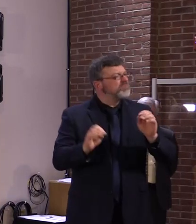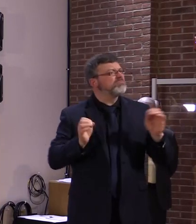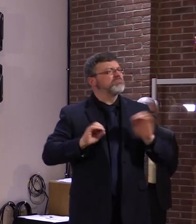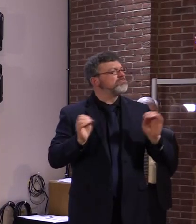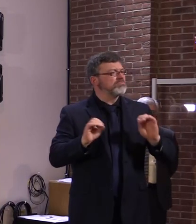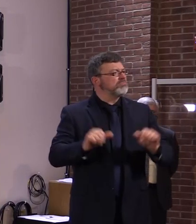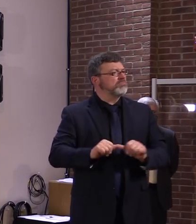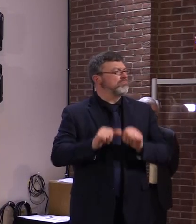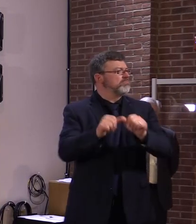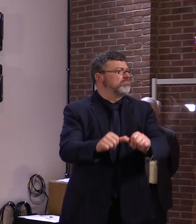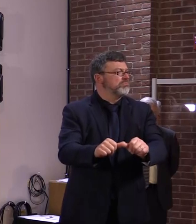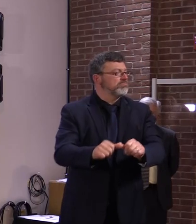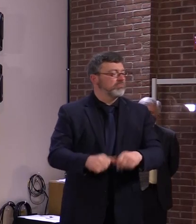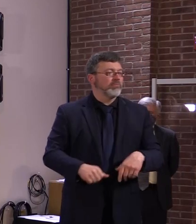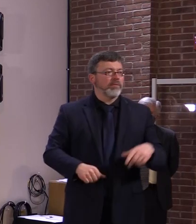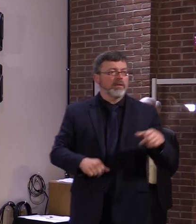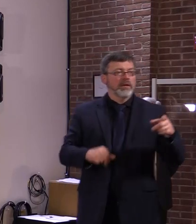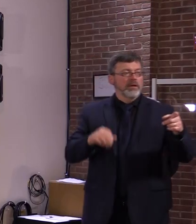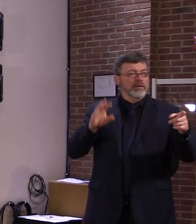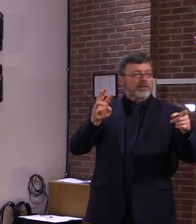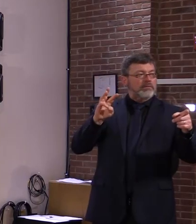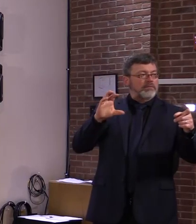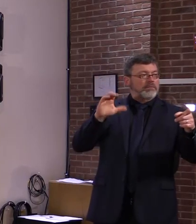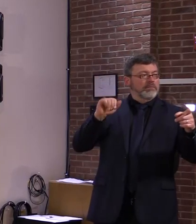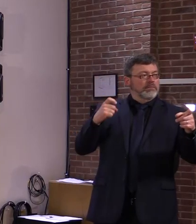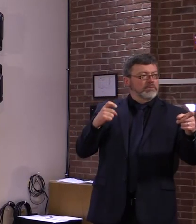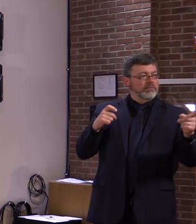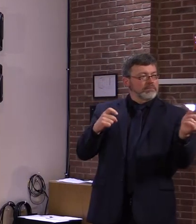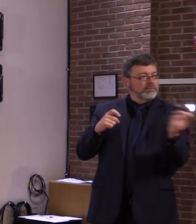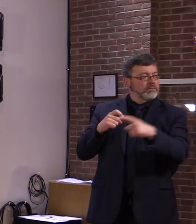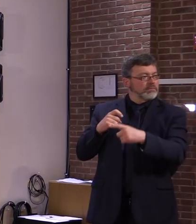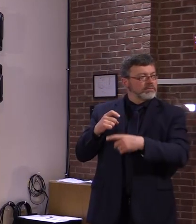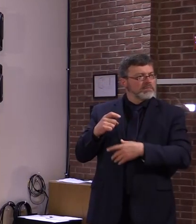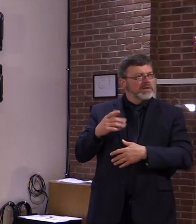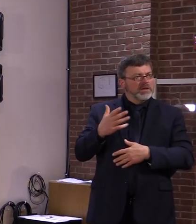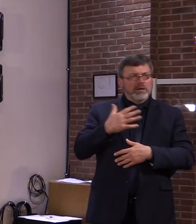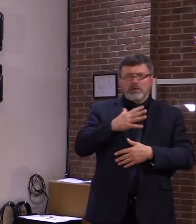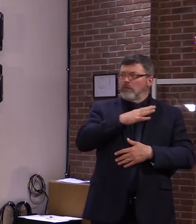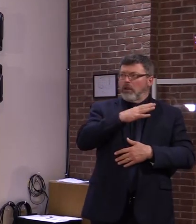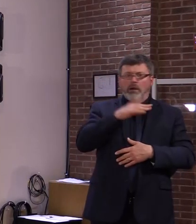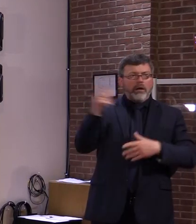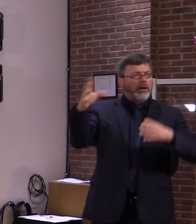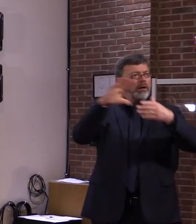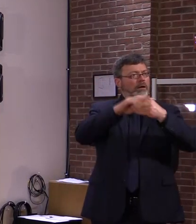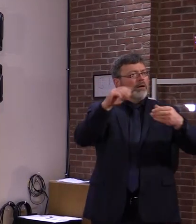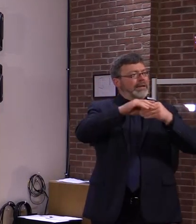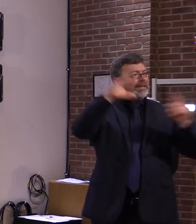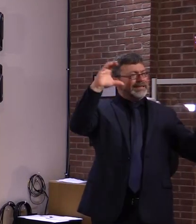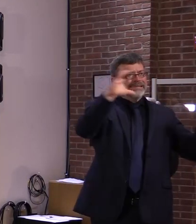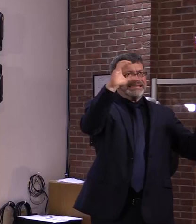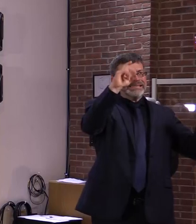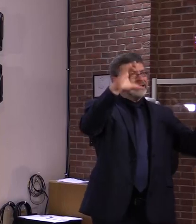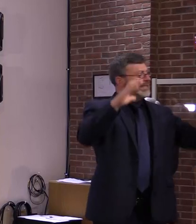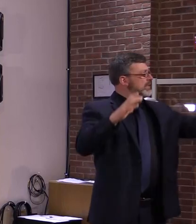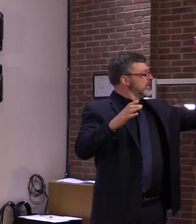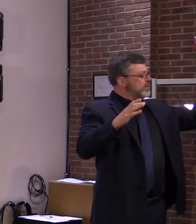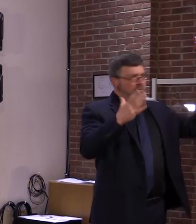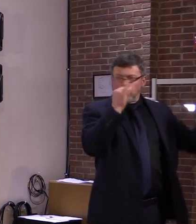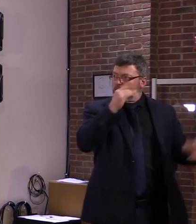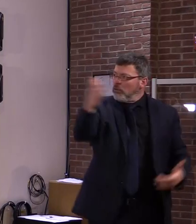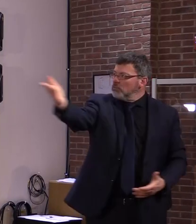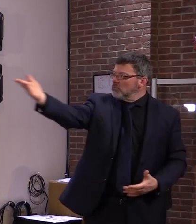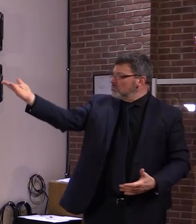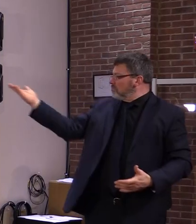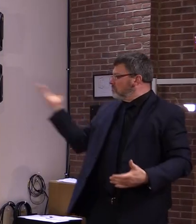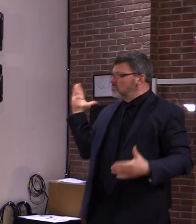and Secretary Smith, why are you guys still wearing masks right now? That has to do with the executive order